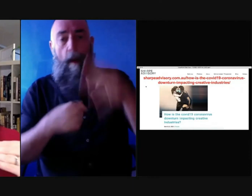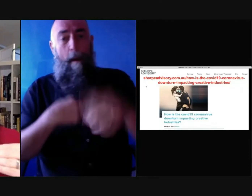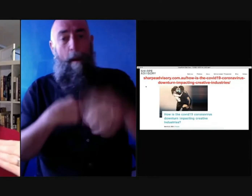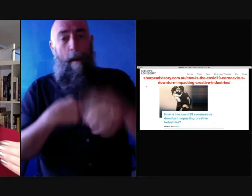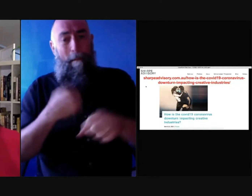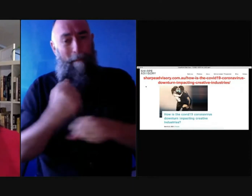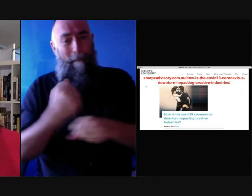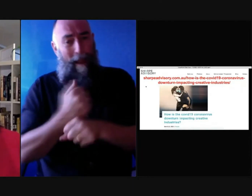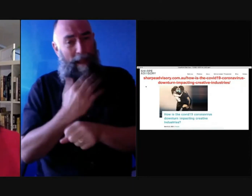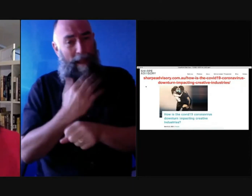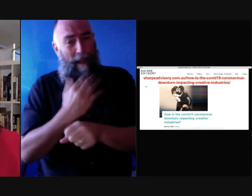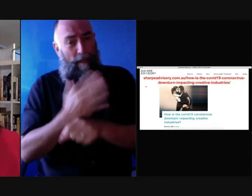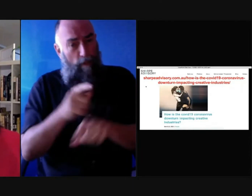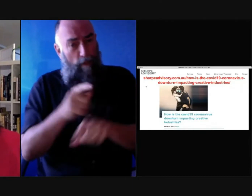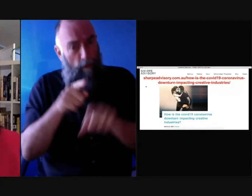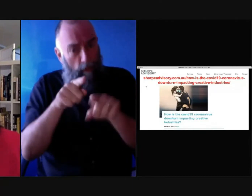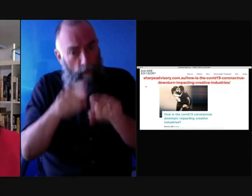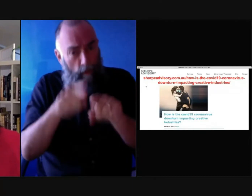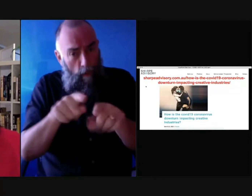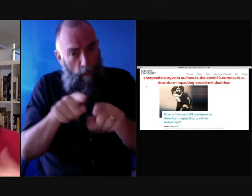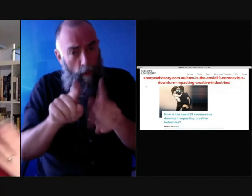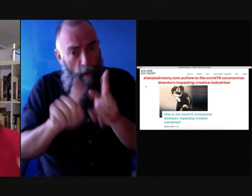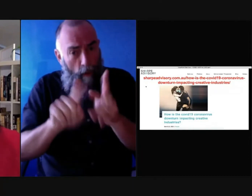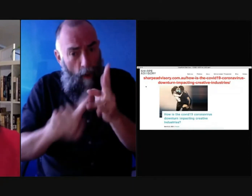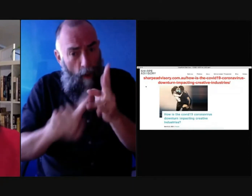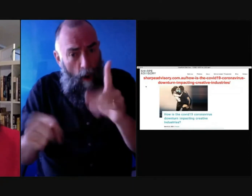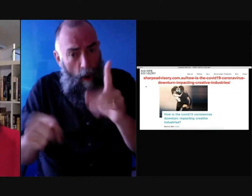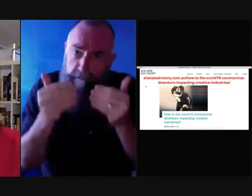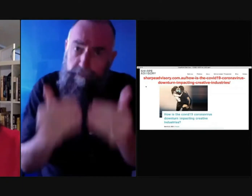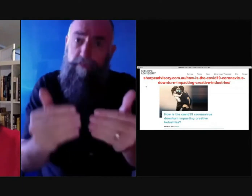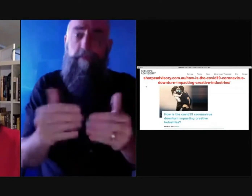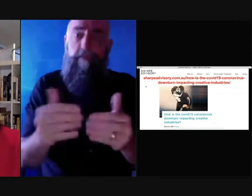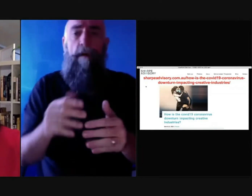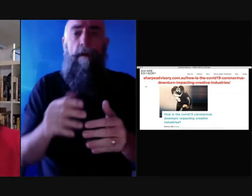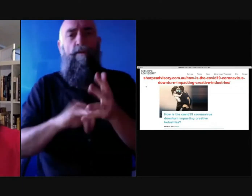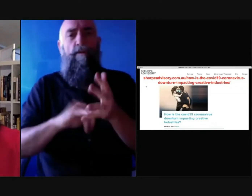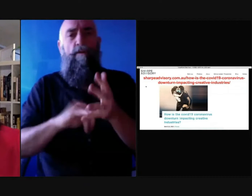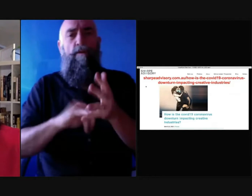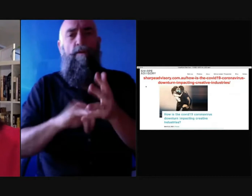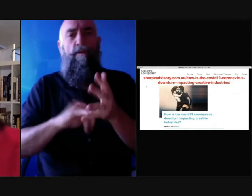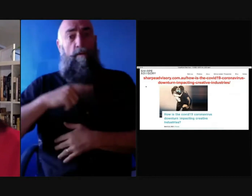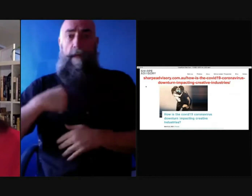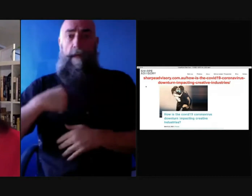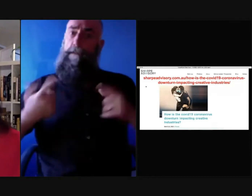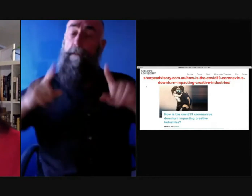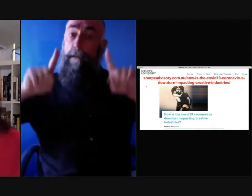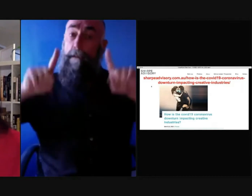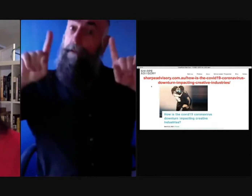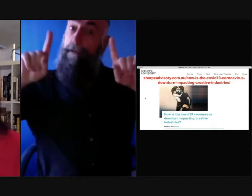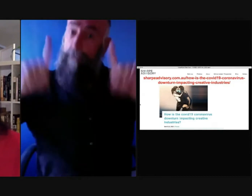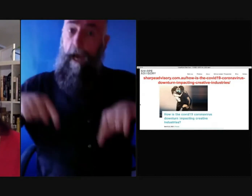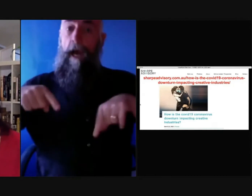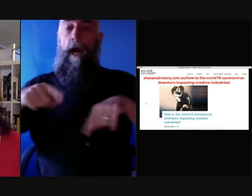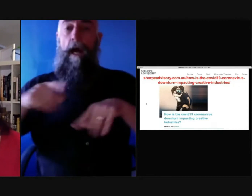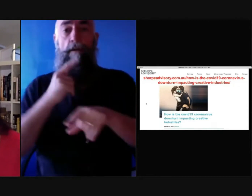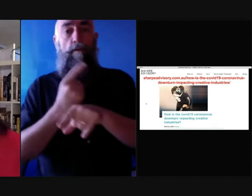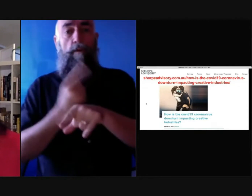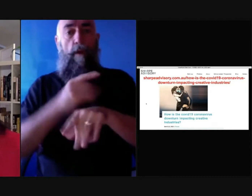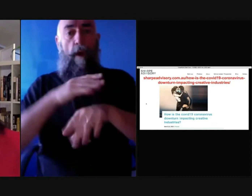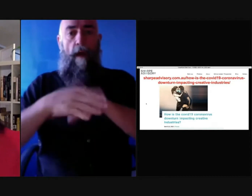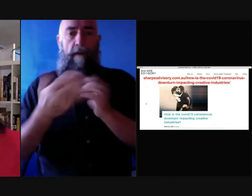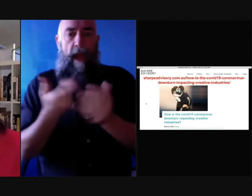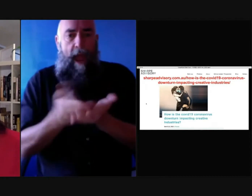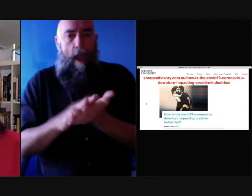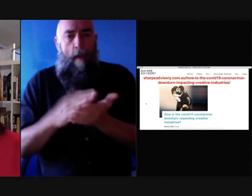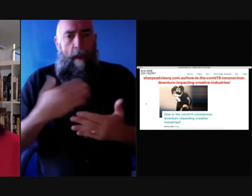to move forward from this point. So that's why I'm going to start with managing and